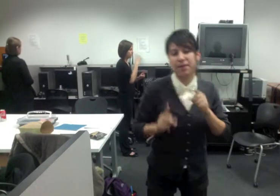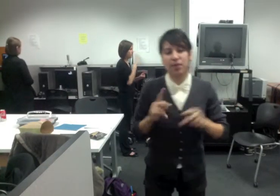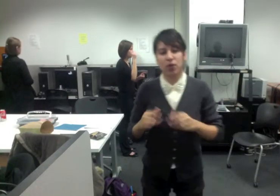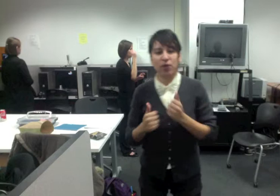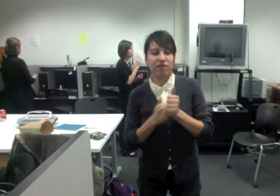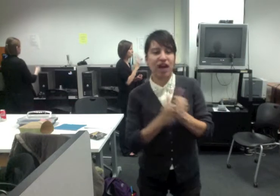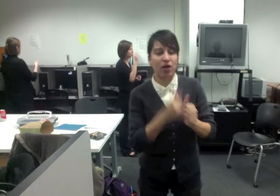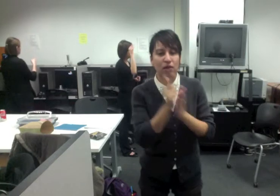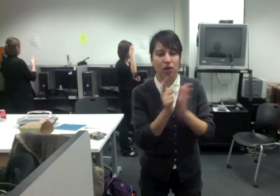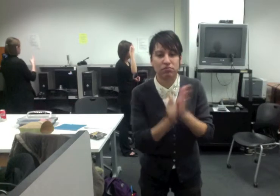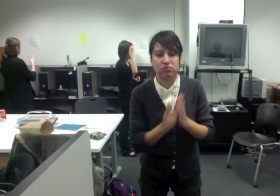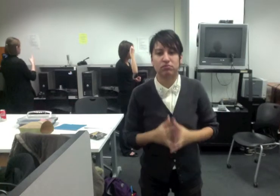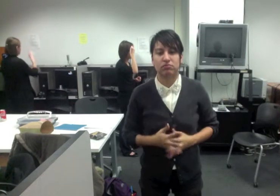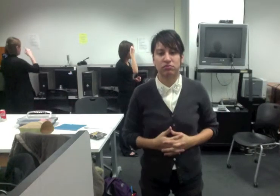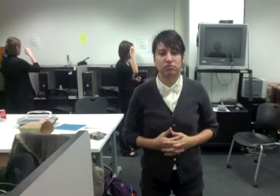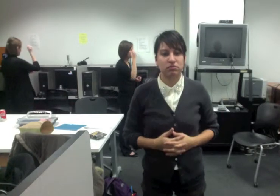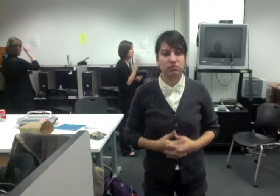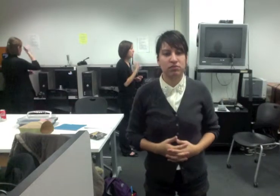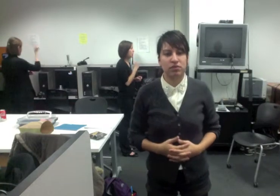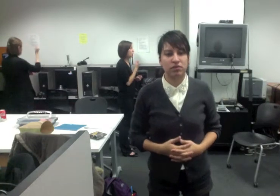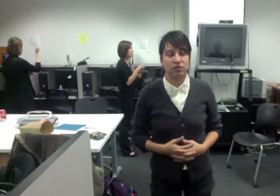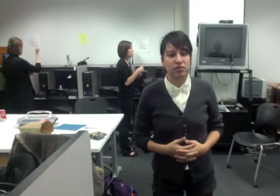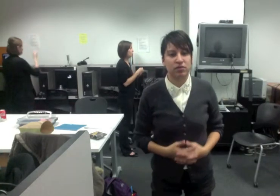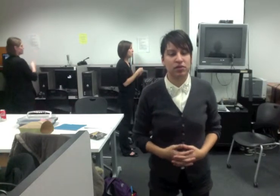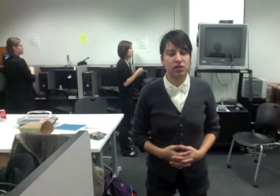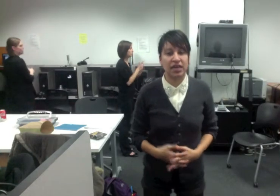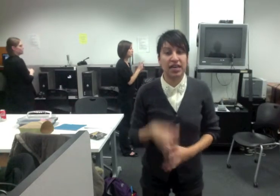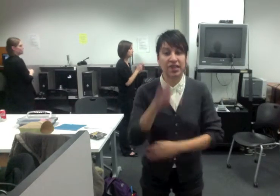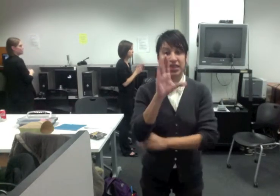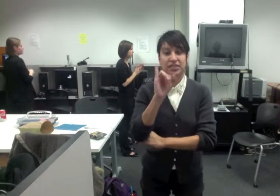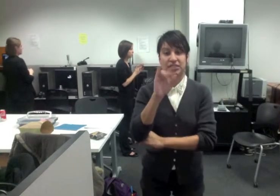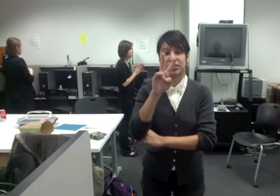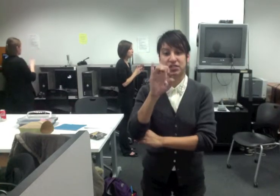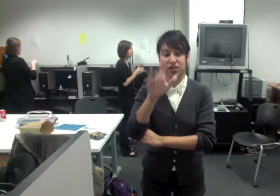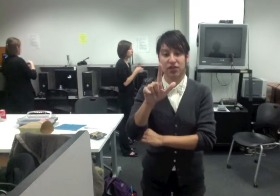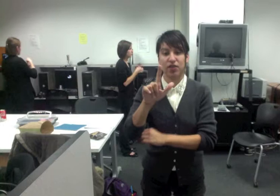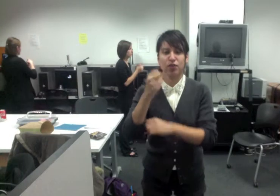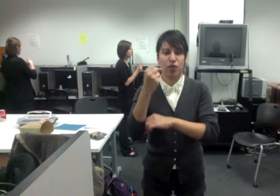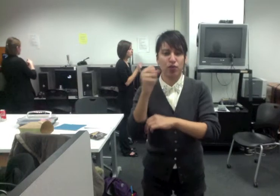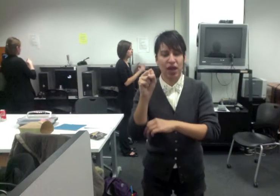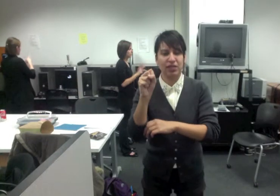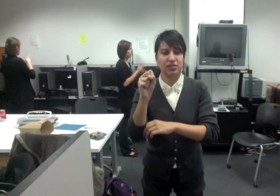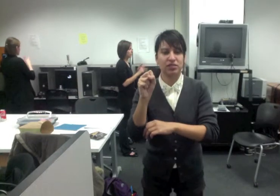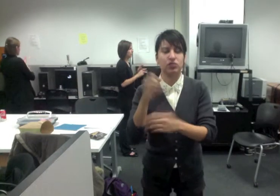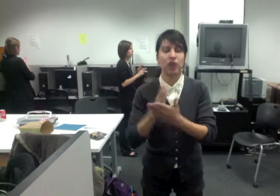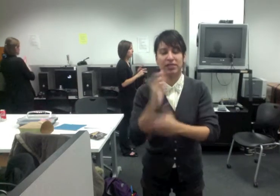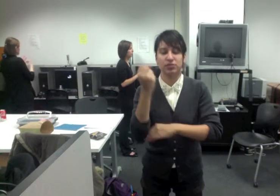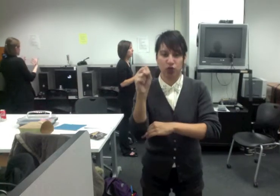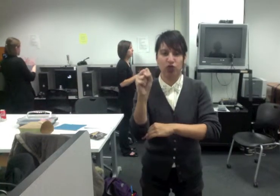world. It just so happens that the civil rights movement was the perfect thing to help him bring his cause to life. We followed